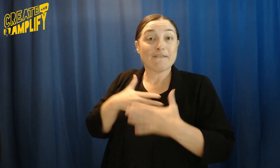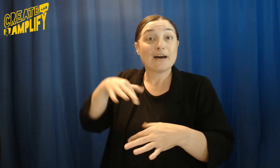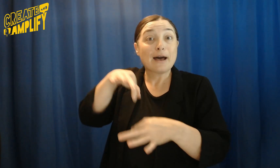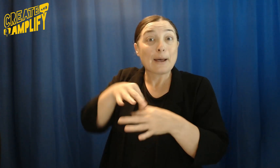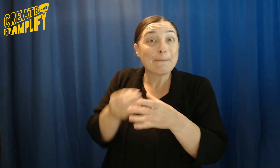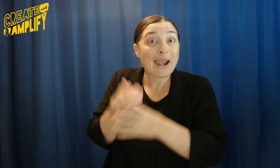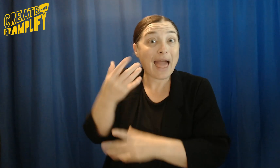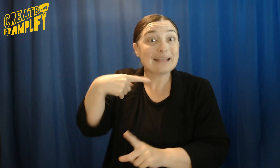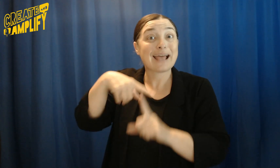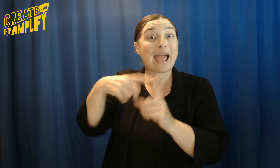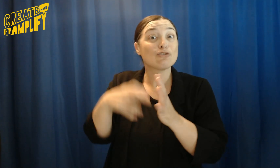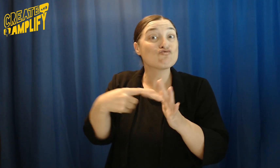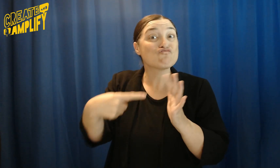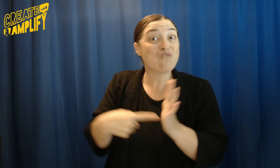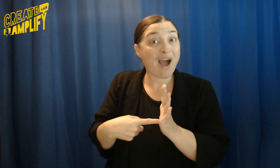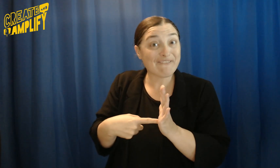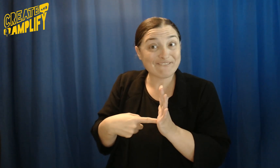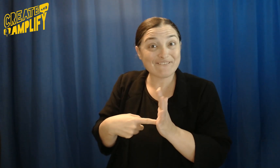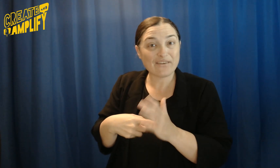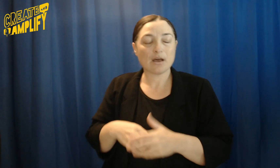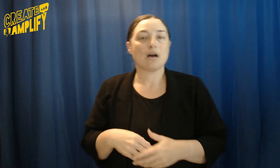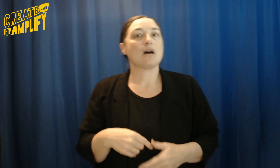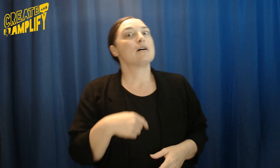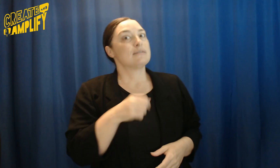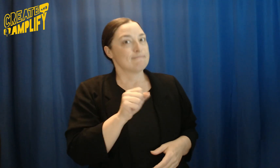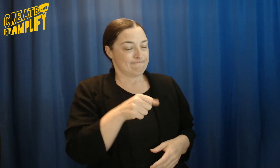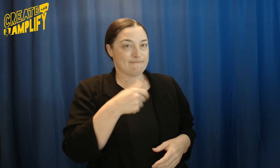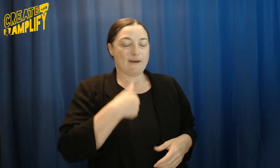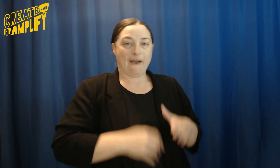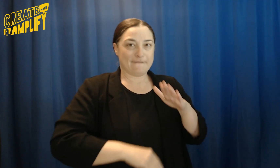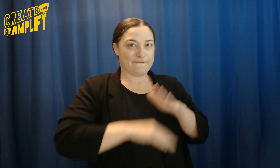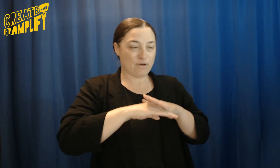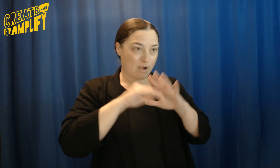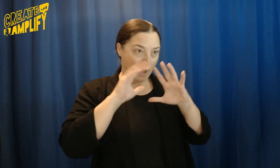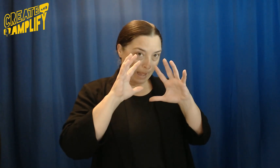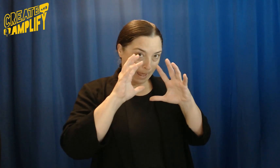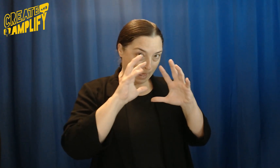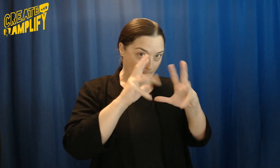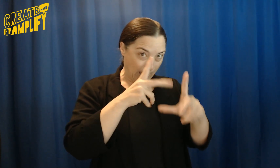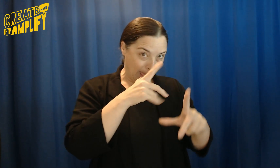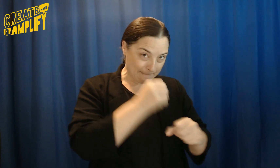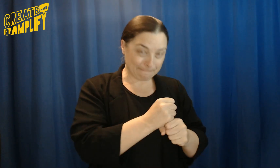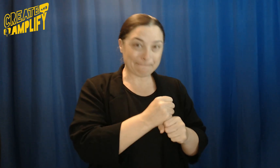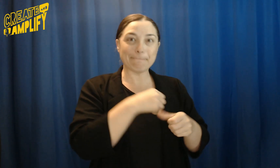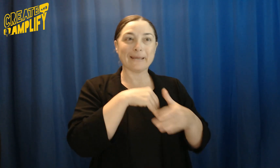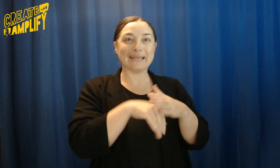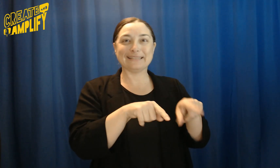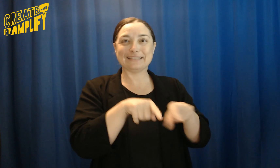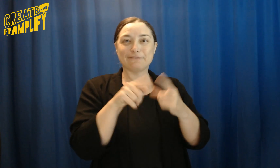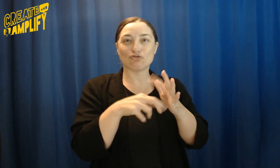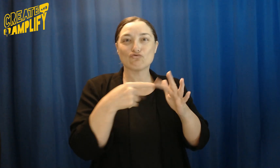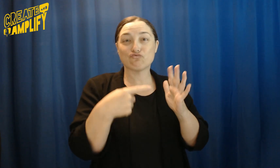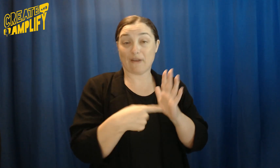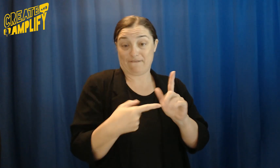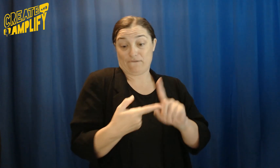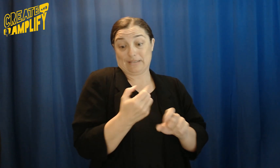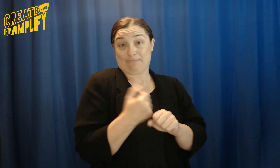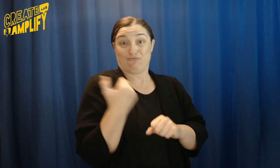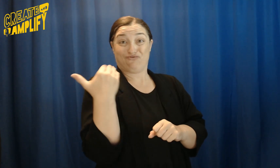as well. Yes, I get really obsessed with some sort of craft. Like the latest one was cross stitch, and